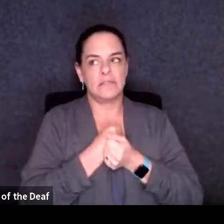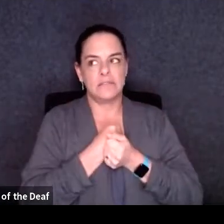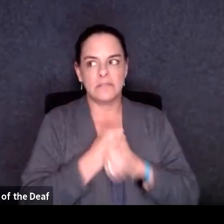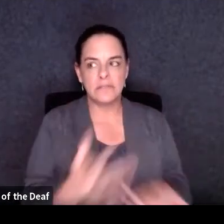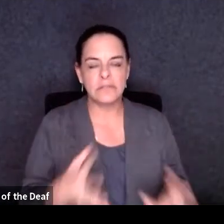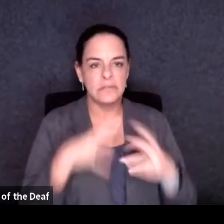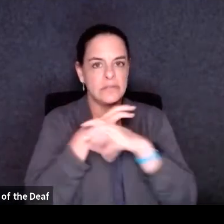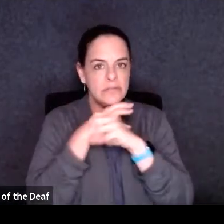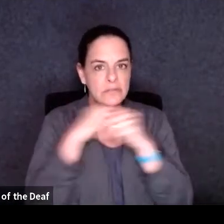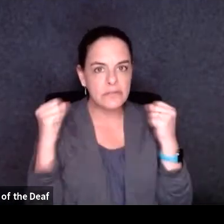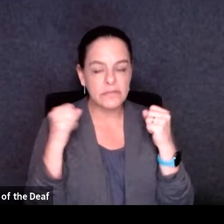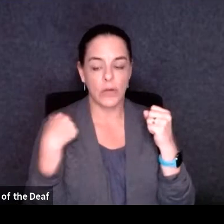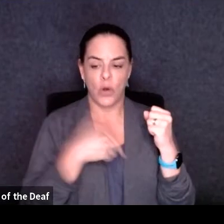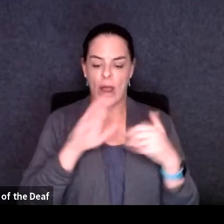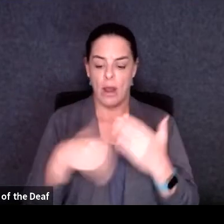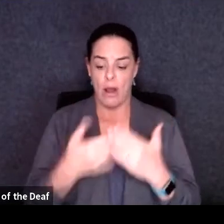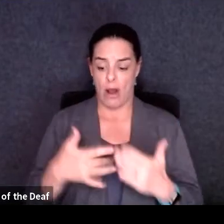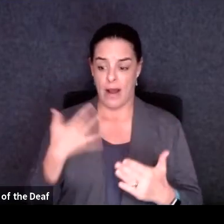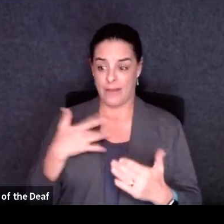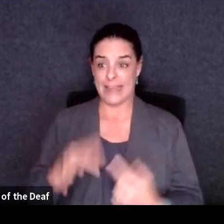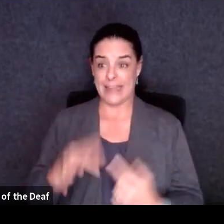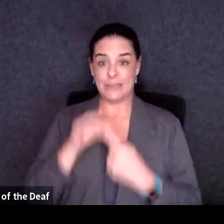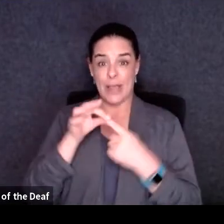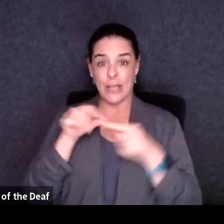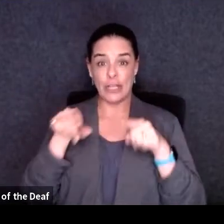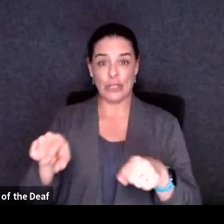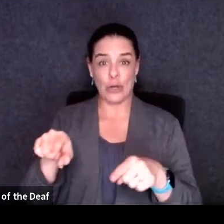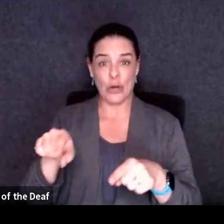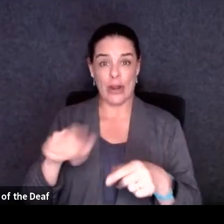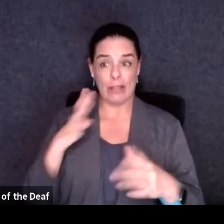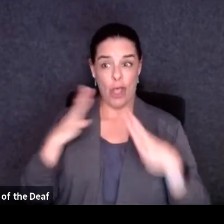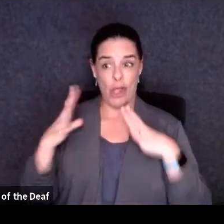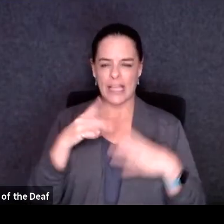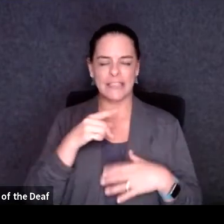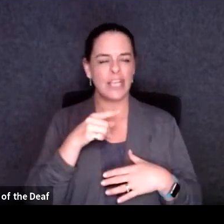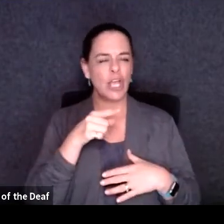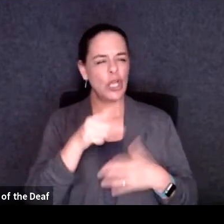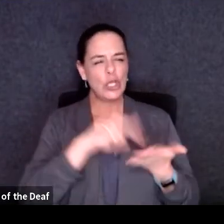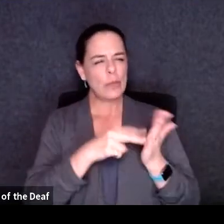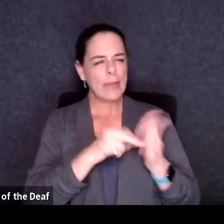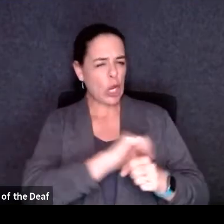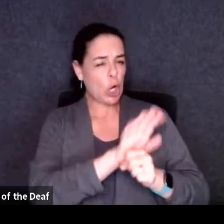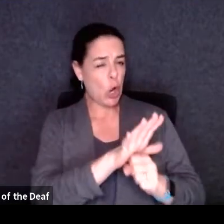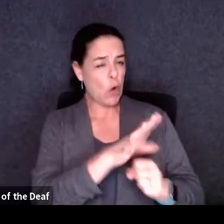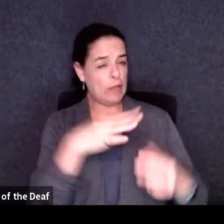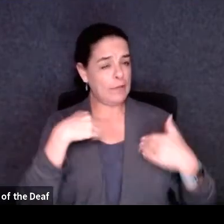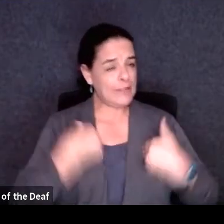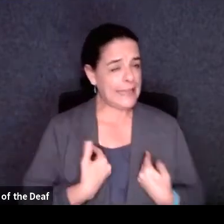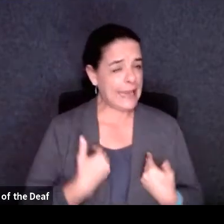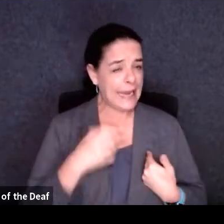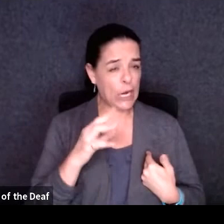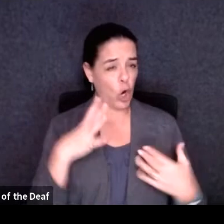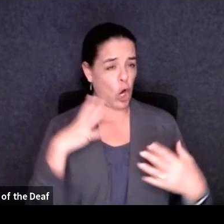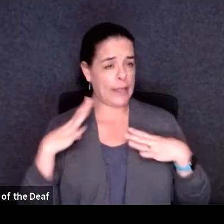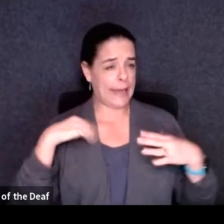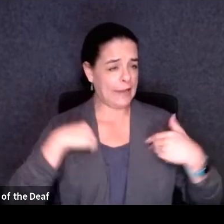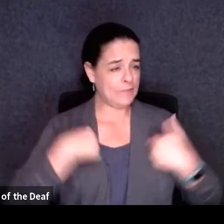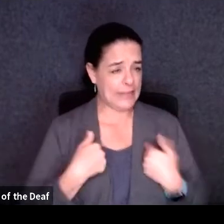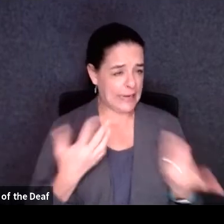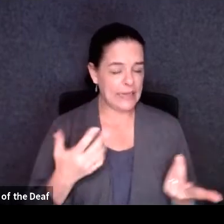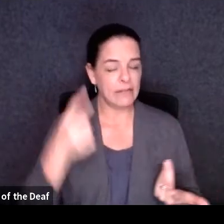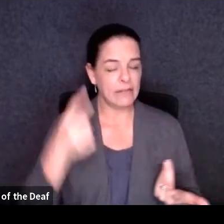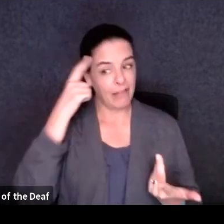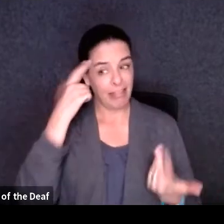the holidays? Are we talking COVID fatigue or holiday fatigue? I think that is going to be challenging this time of